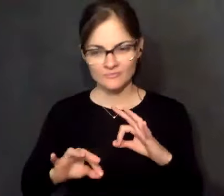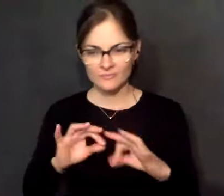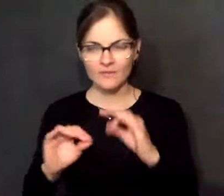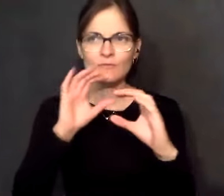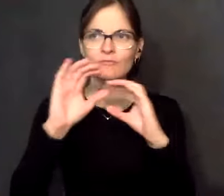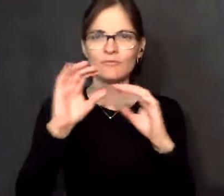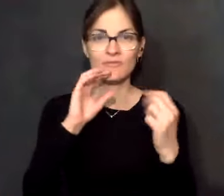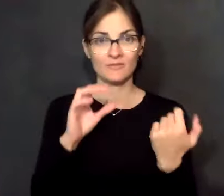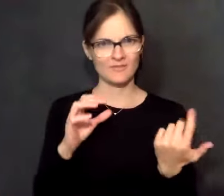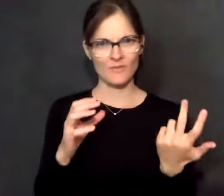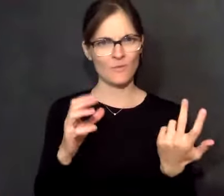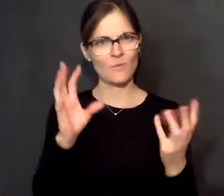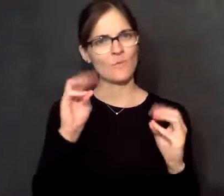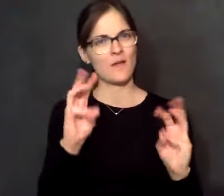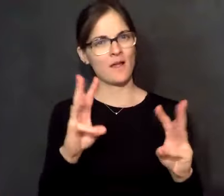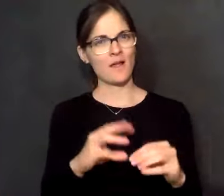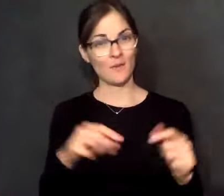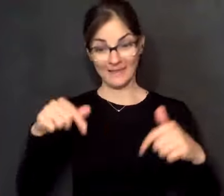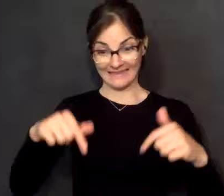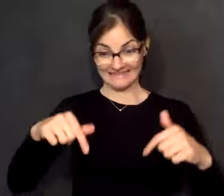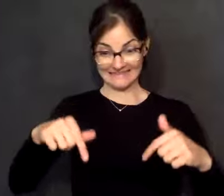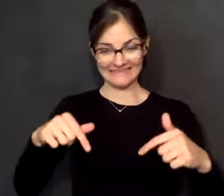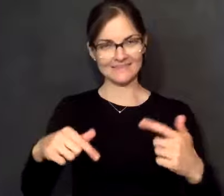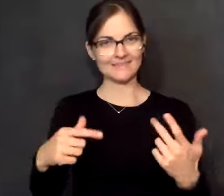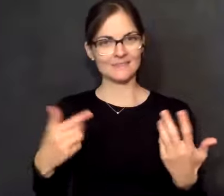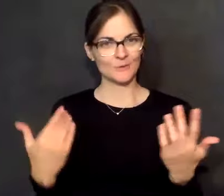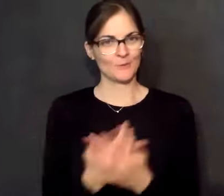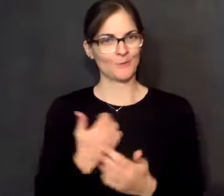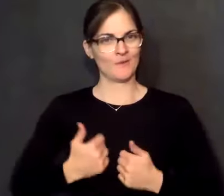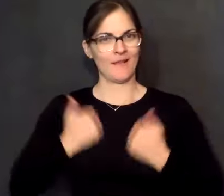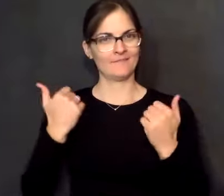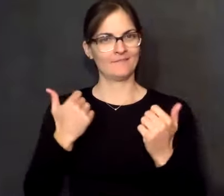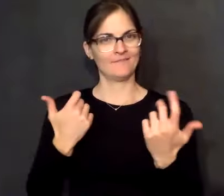I see it as a new way of life. It's a new way of life that I love. I love it.